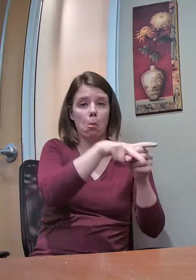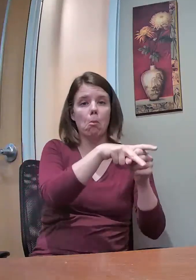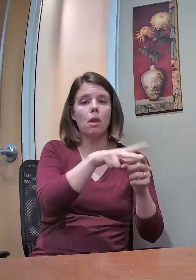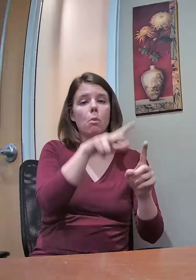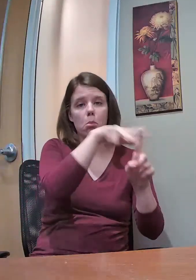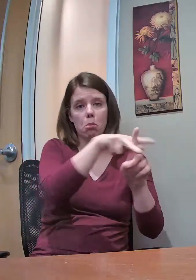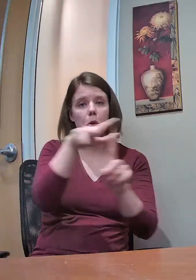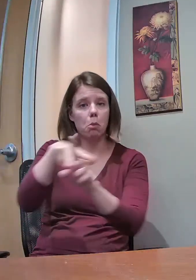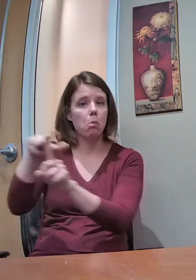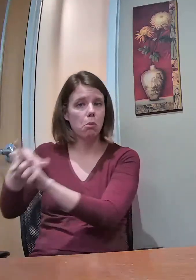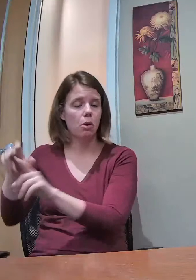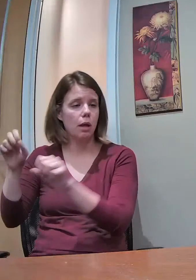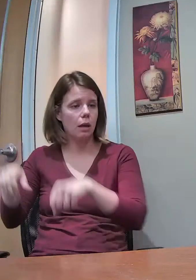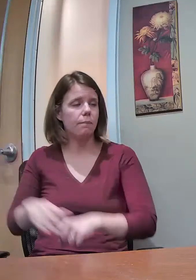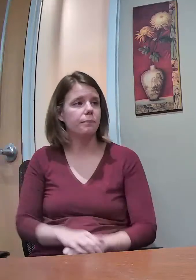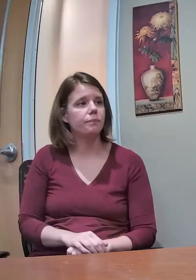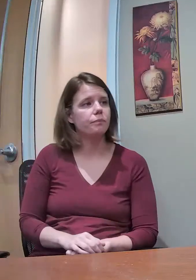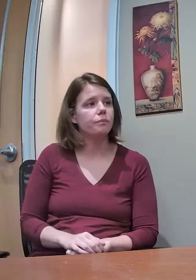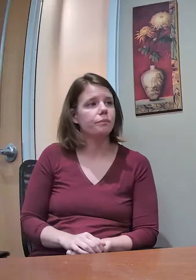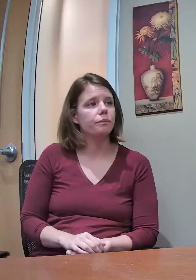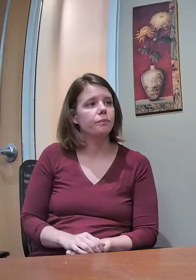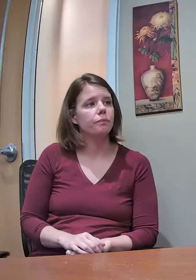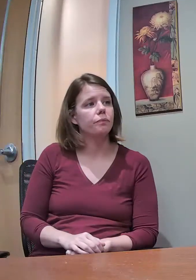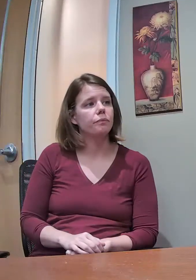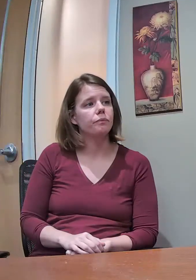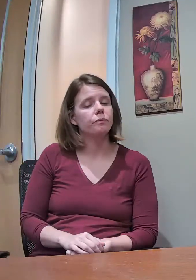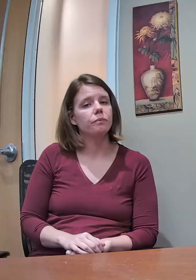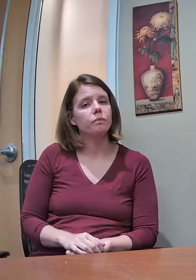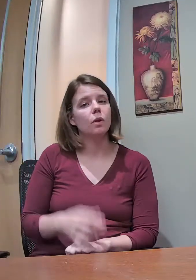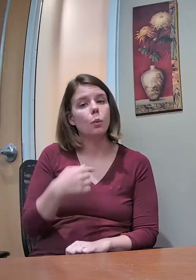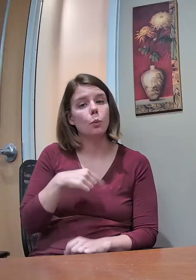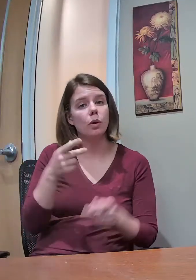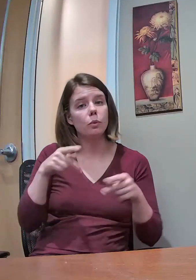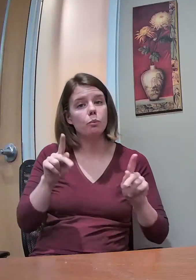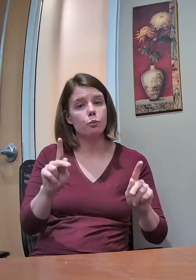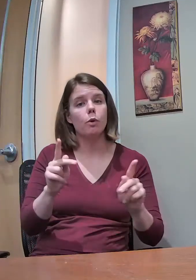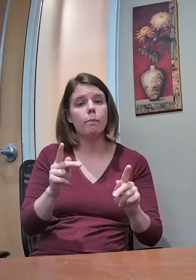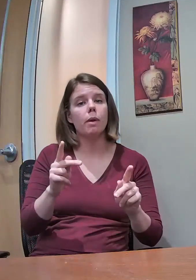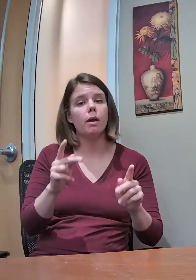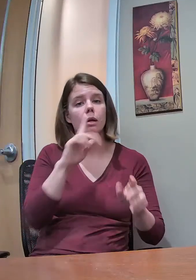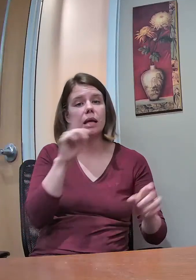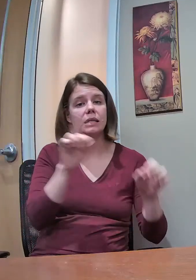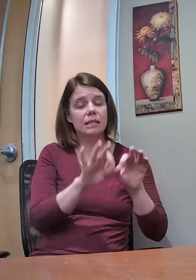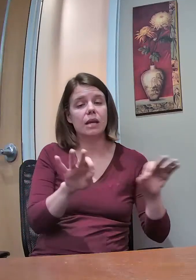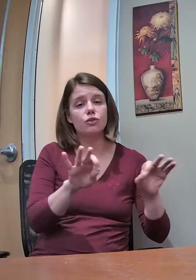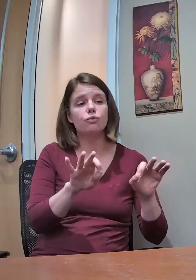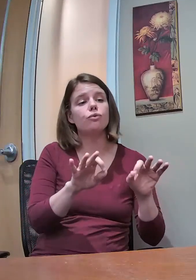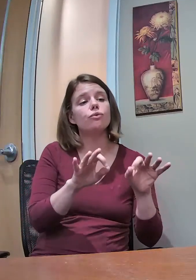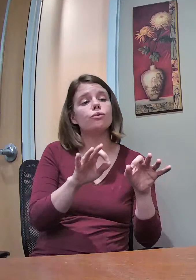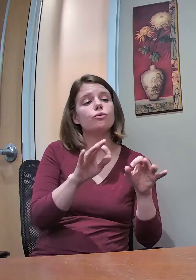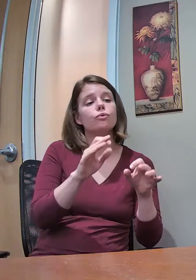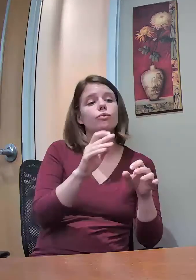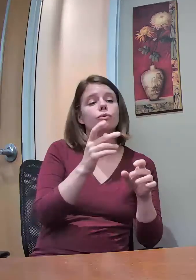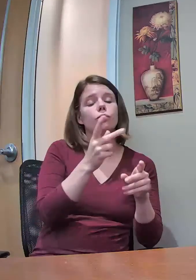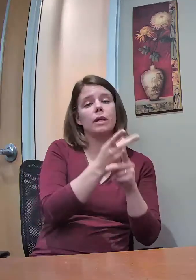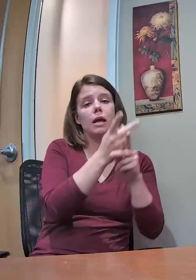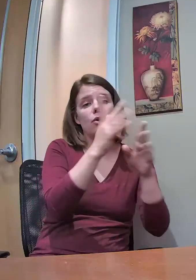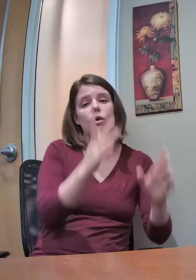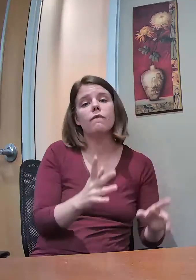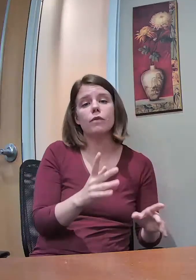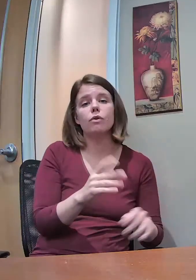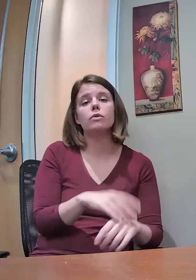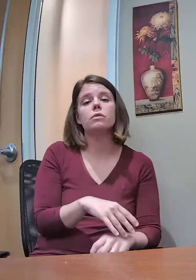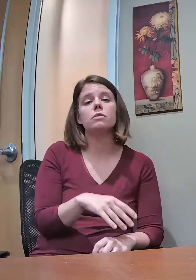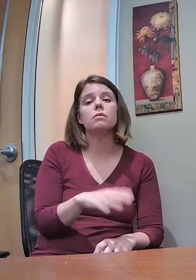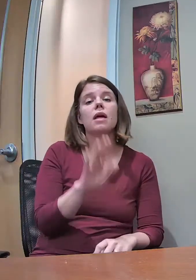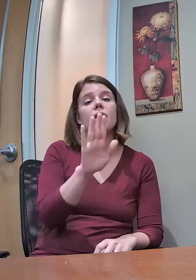So we've also allowed for essential caregivers to take their loved one outdoors. We have